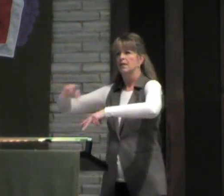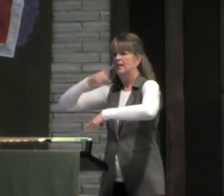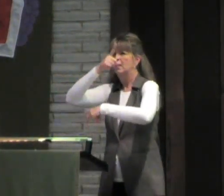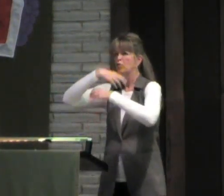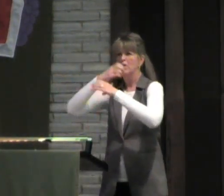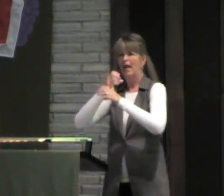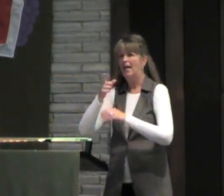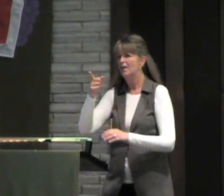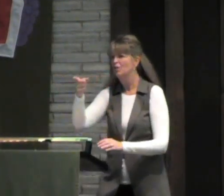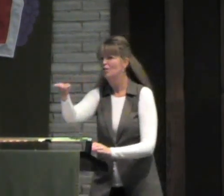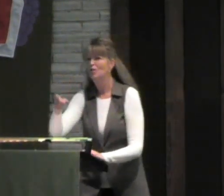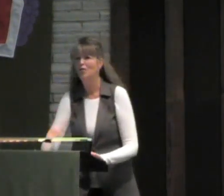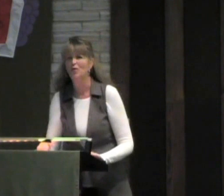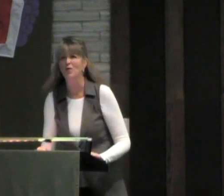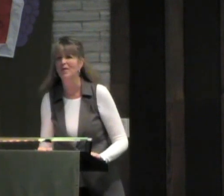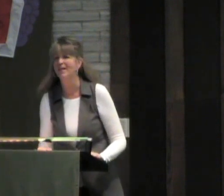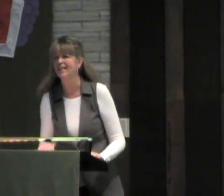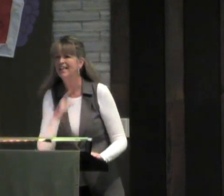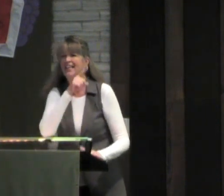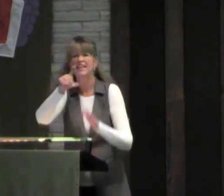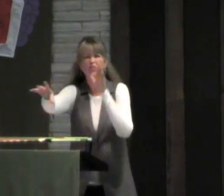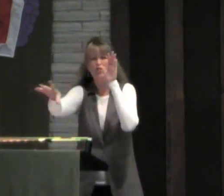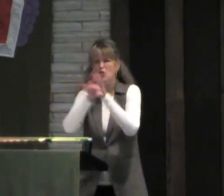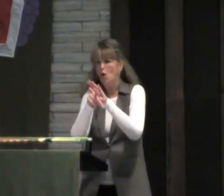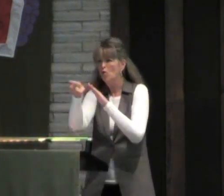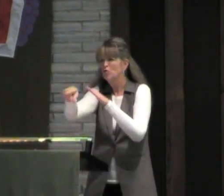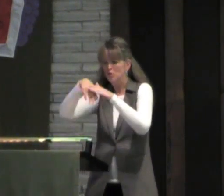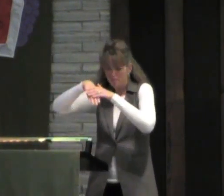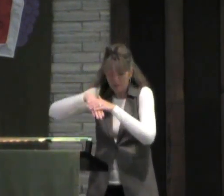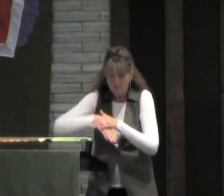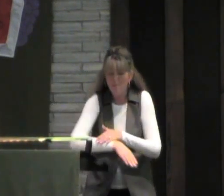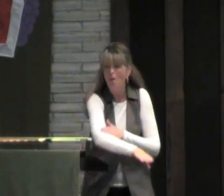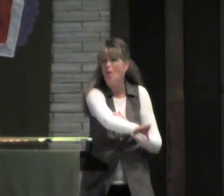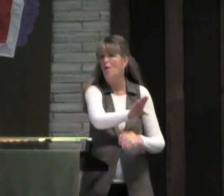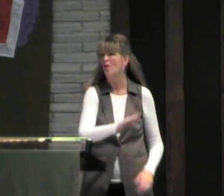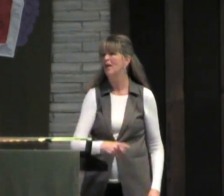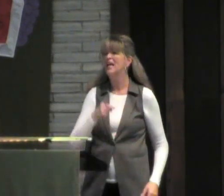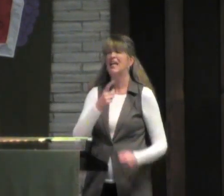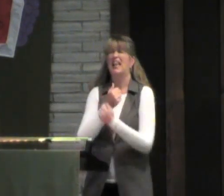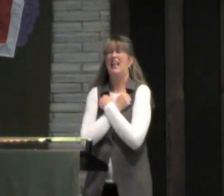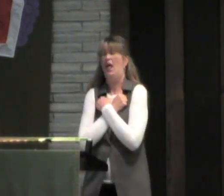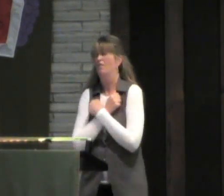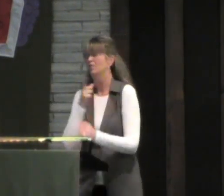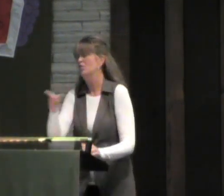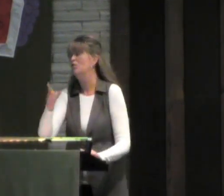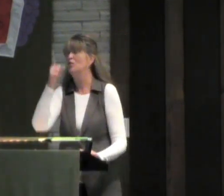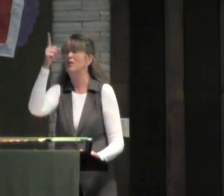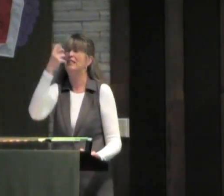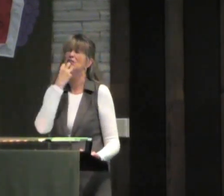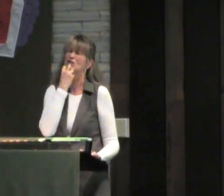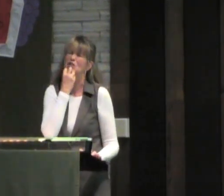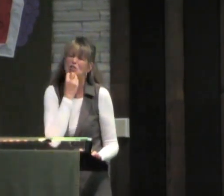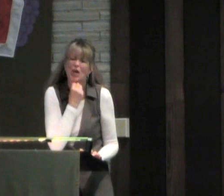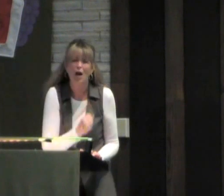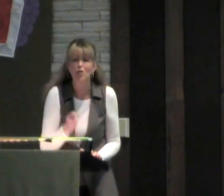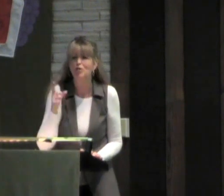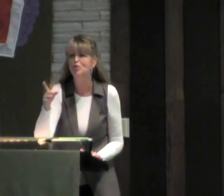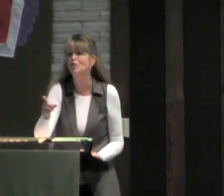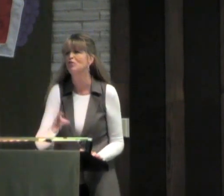around and thinking God created you. He chose you to be born. He loves you. He